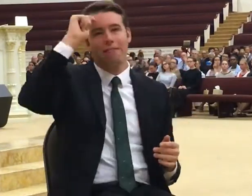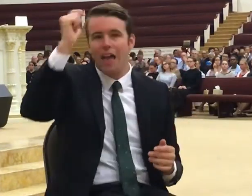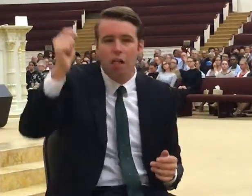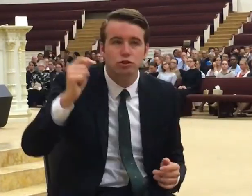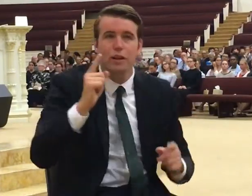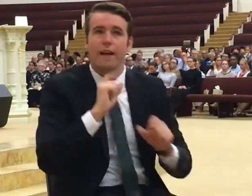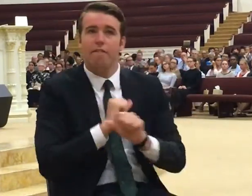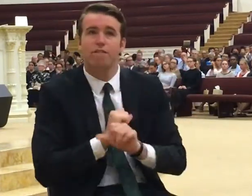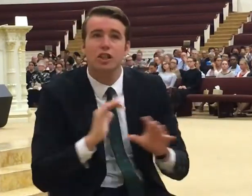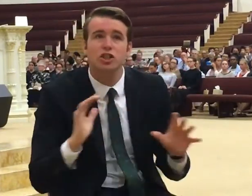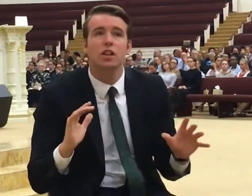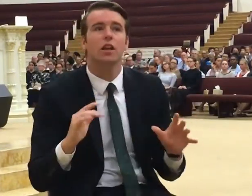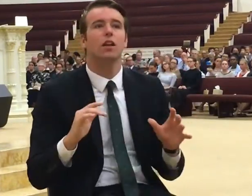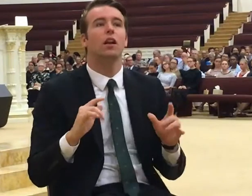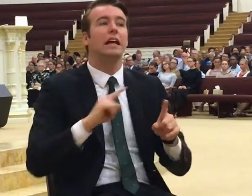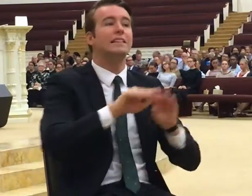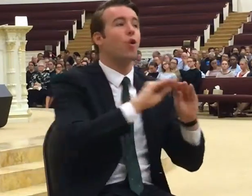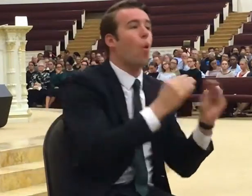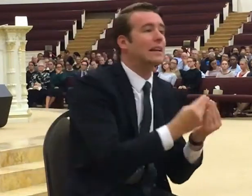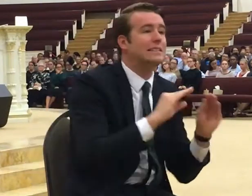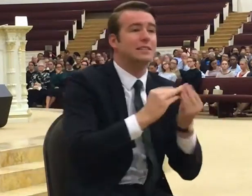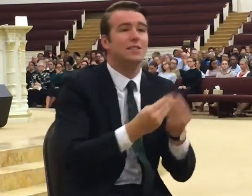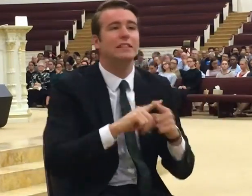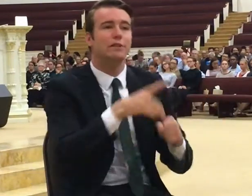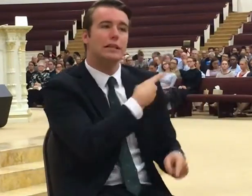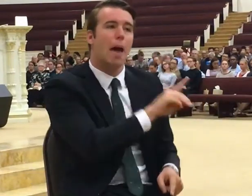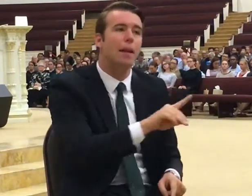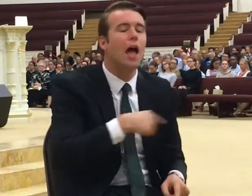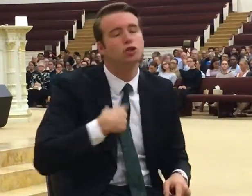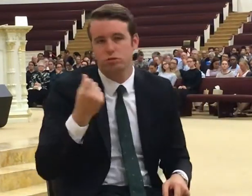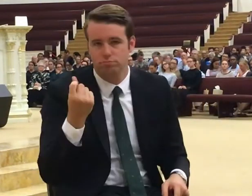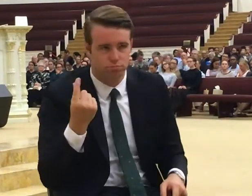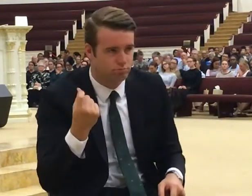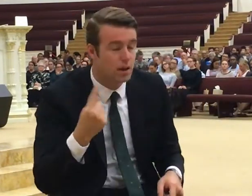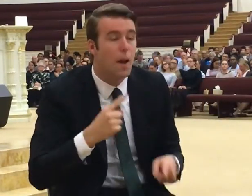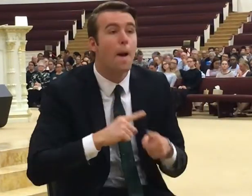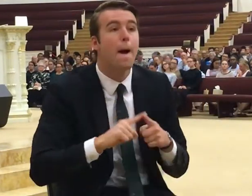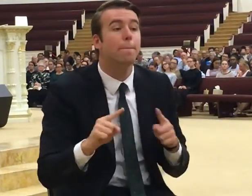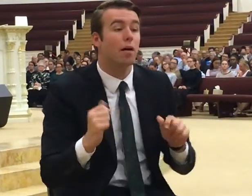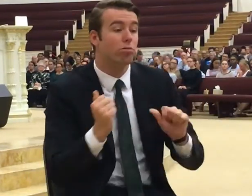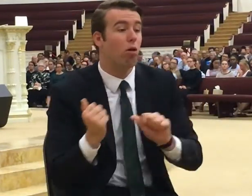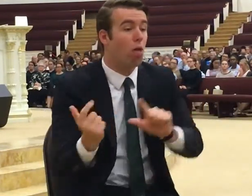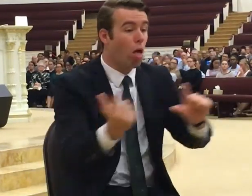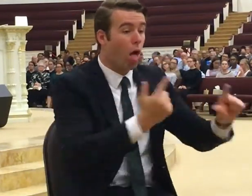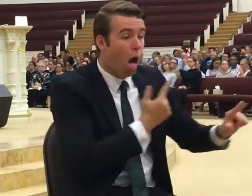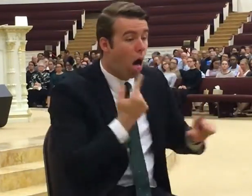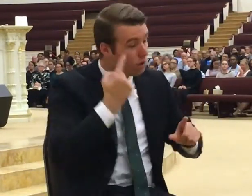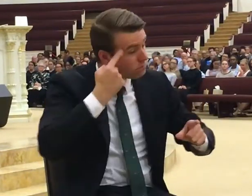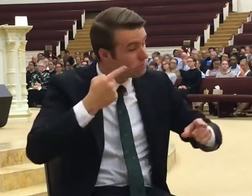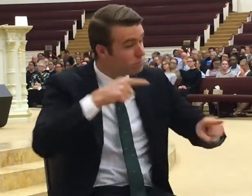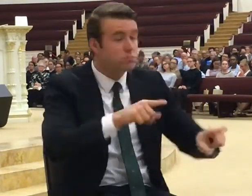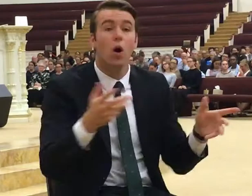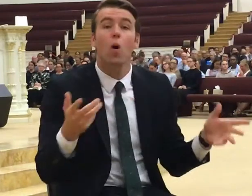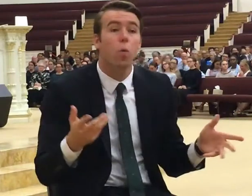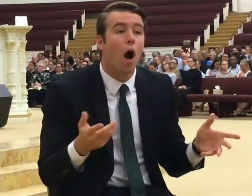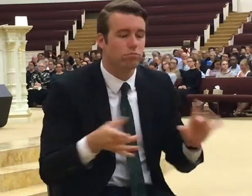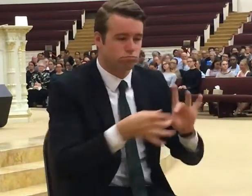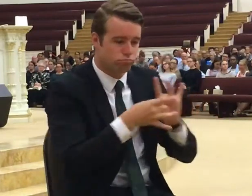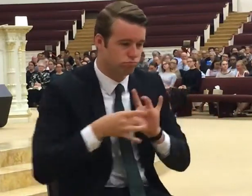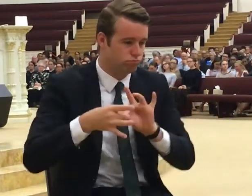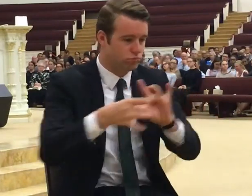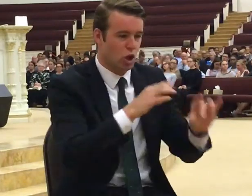and different organizations and denominations, but there was an underlying thing that moved